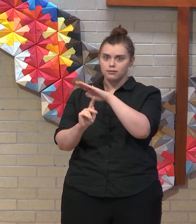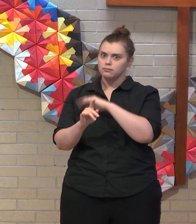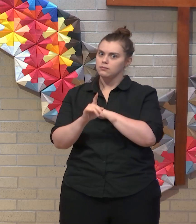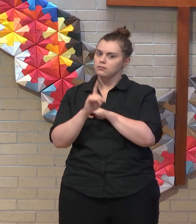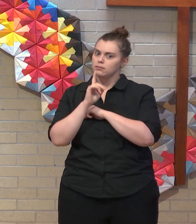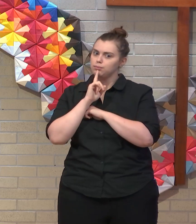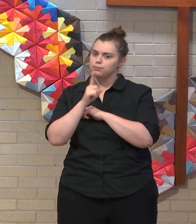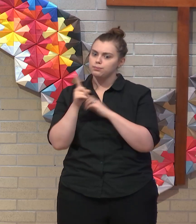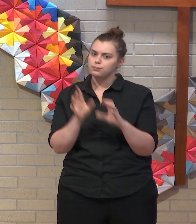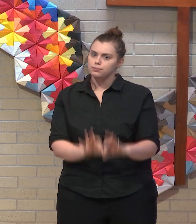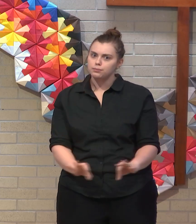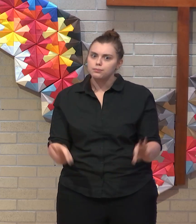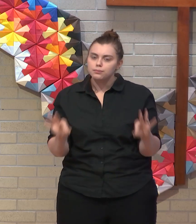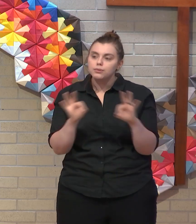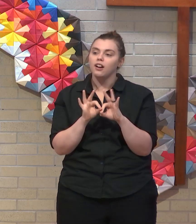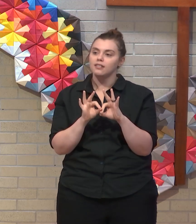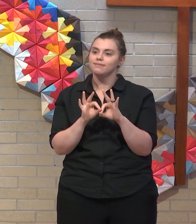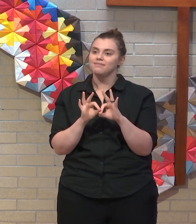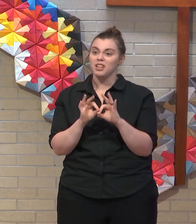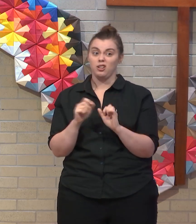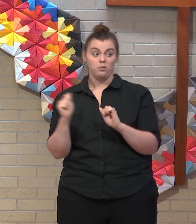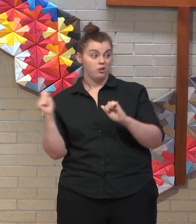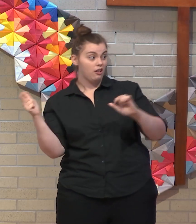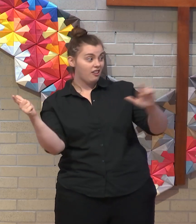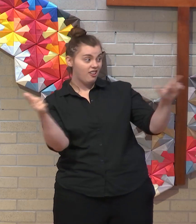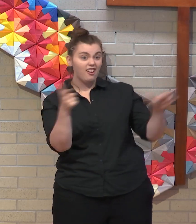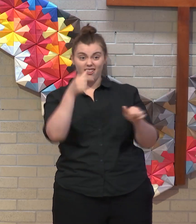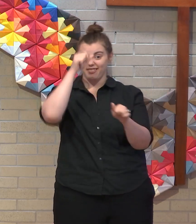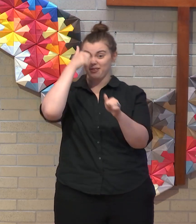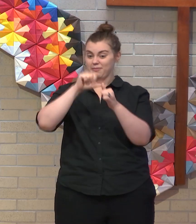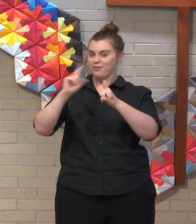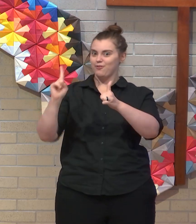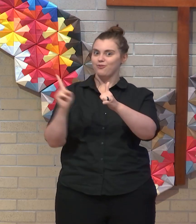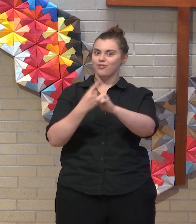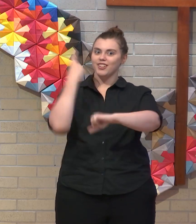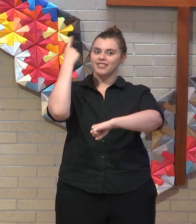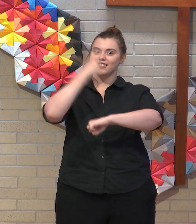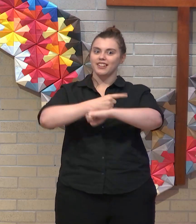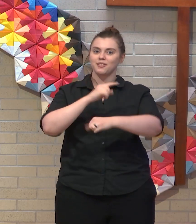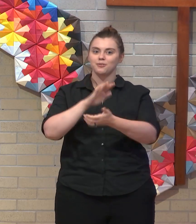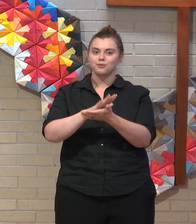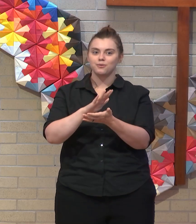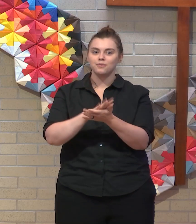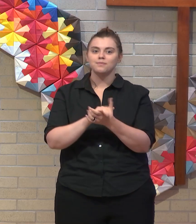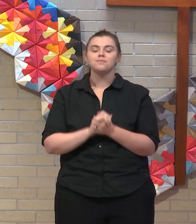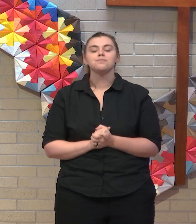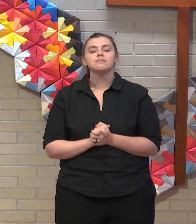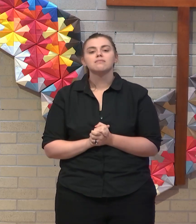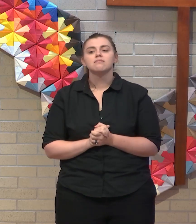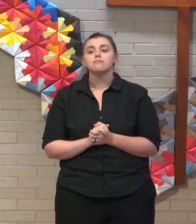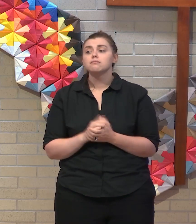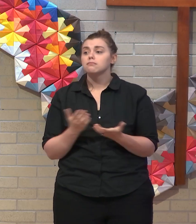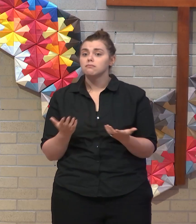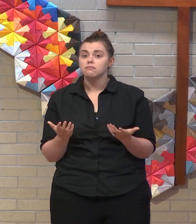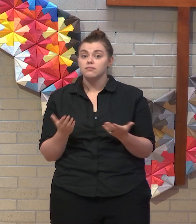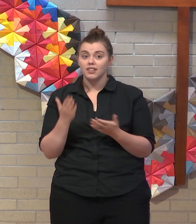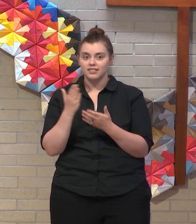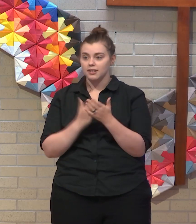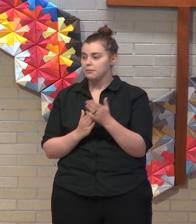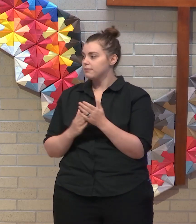deal. And we each remember our first day at school. And now some of us are in